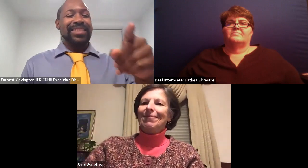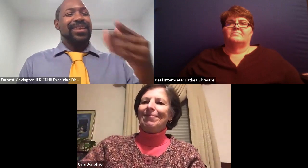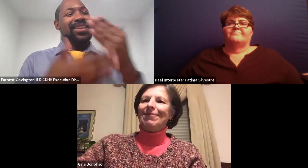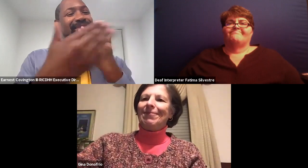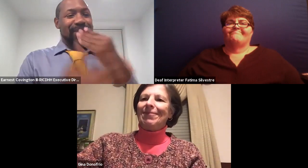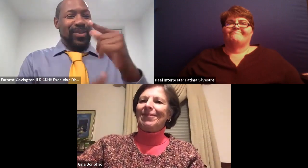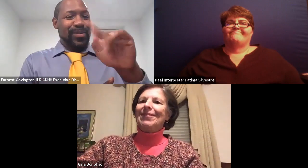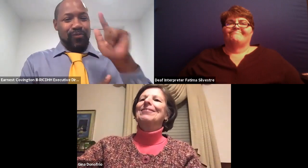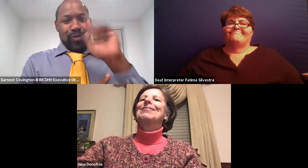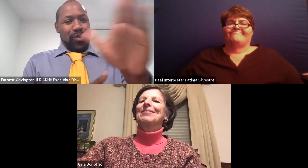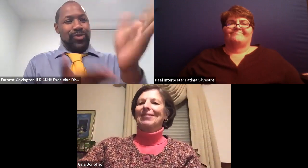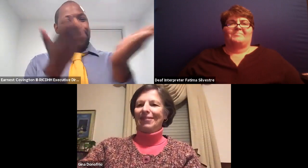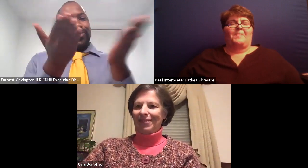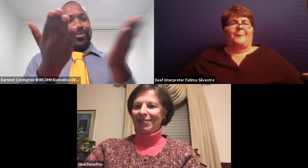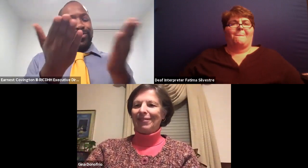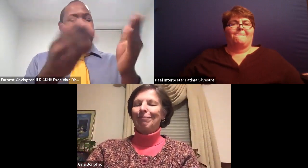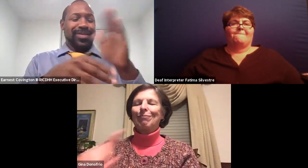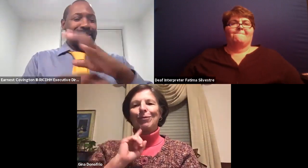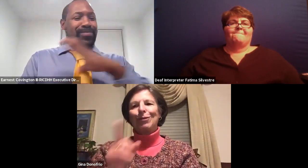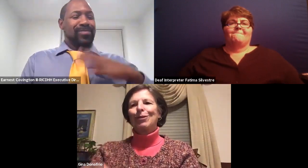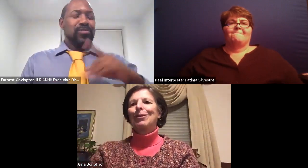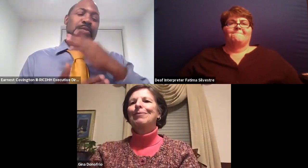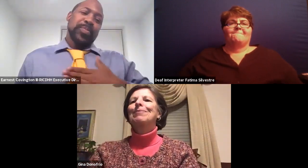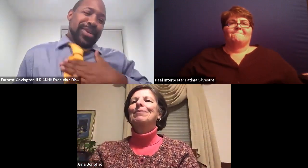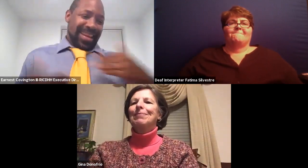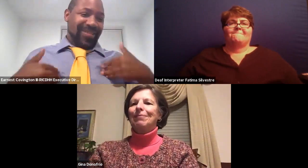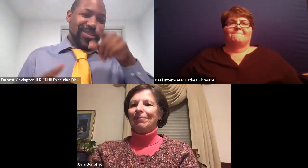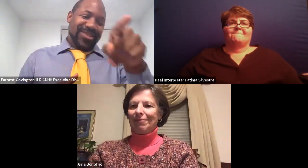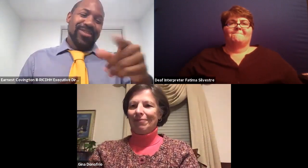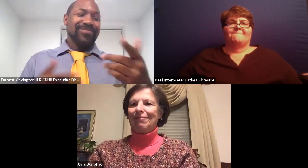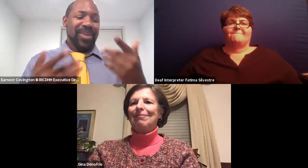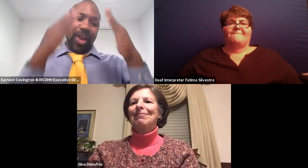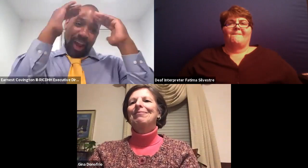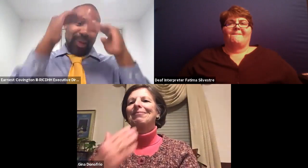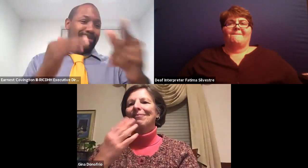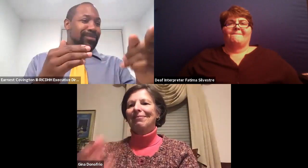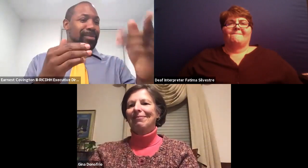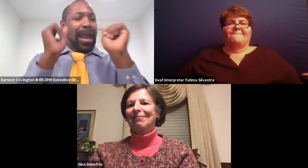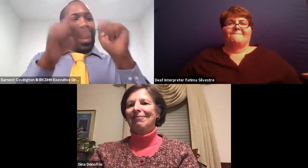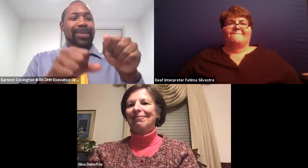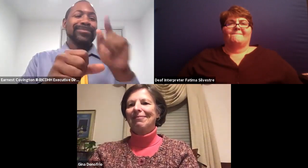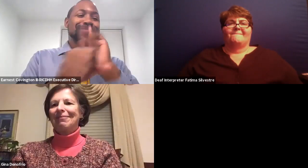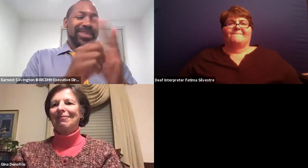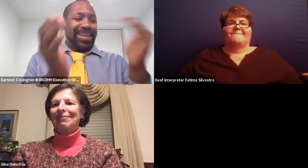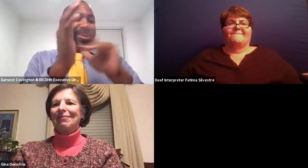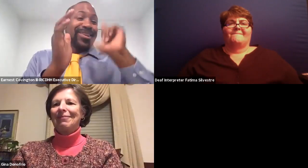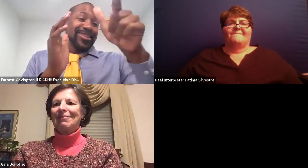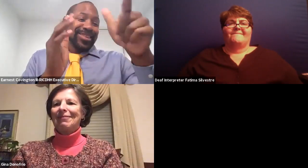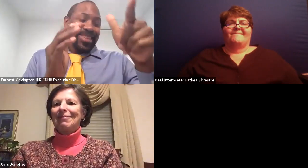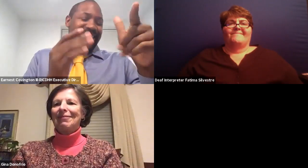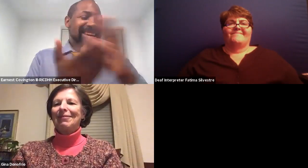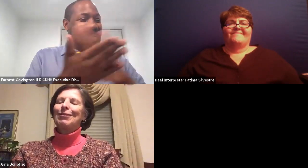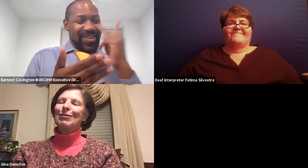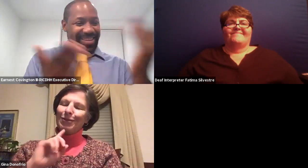So thank you so much for the opportunity. Oh, thank you so much, Gina. We really appreciate your service. And I